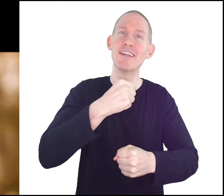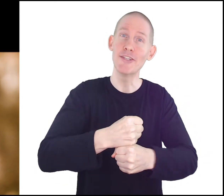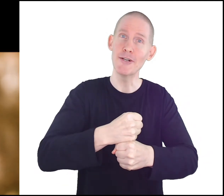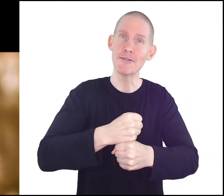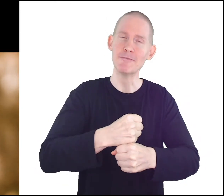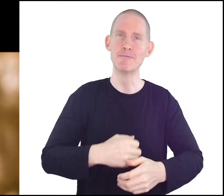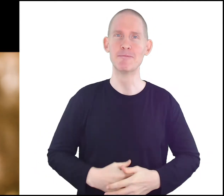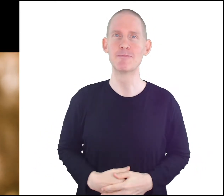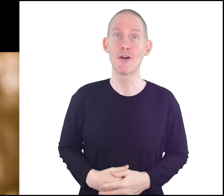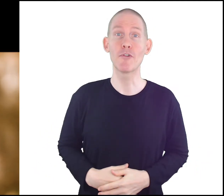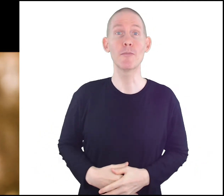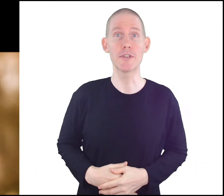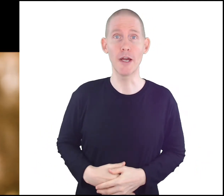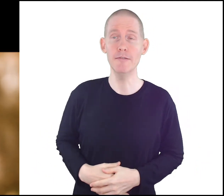Year. From the side.